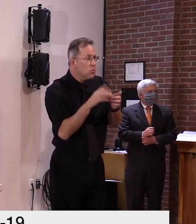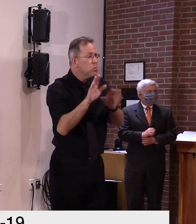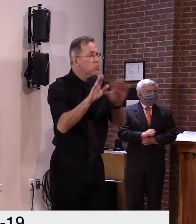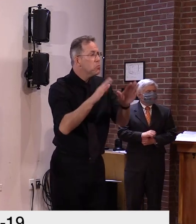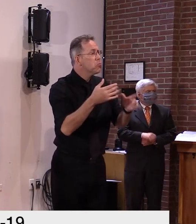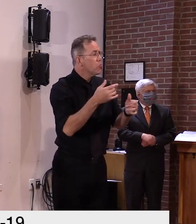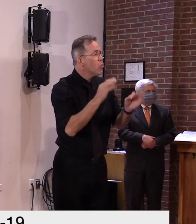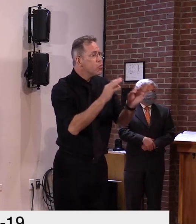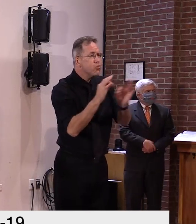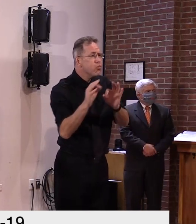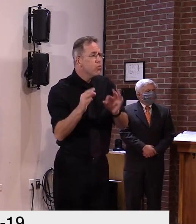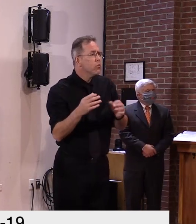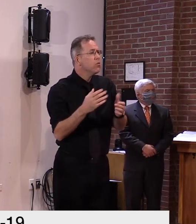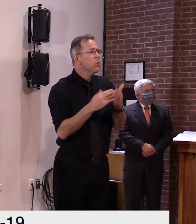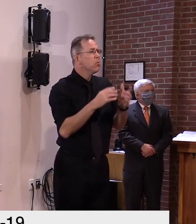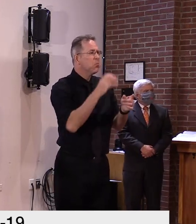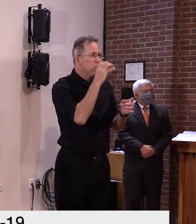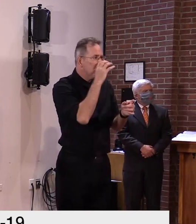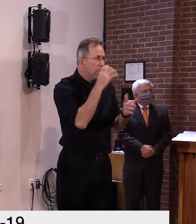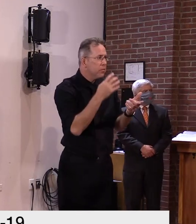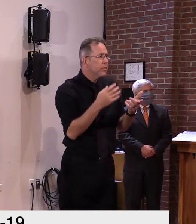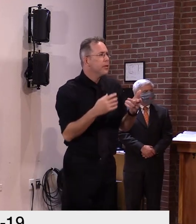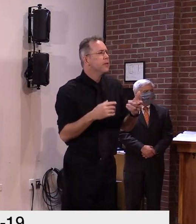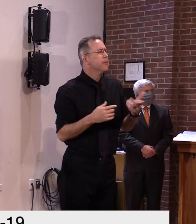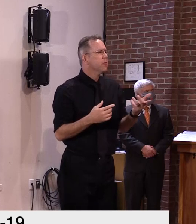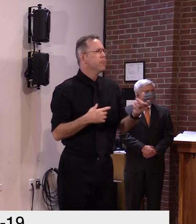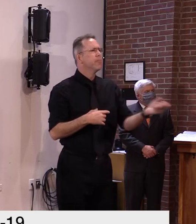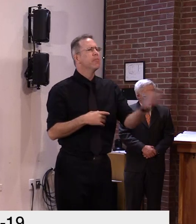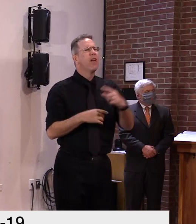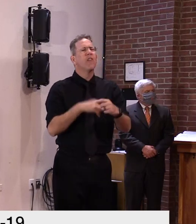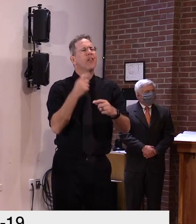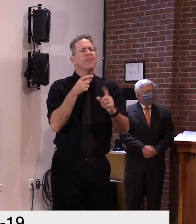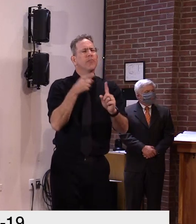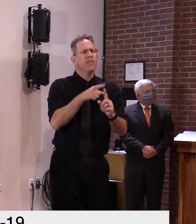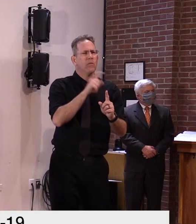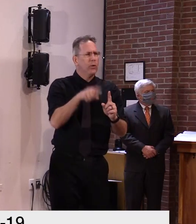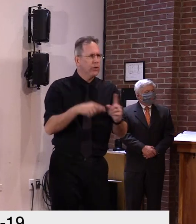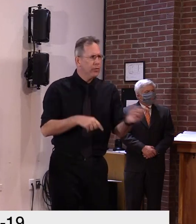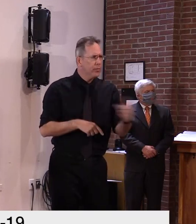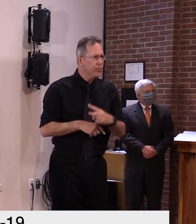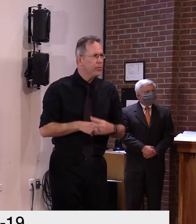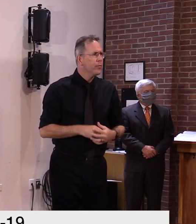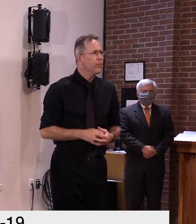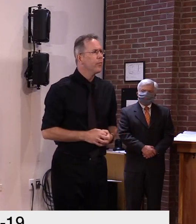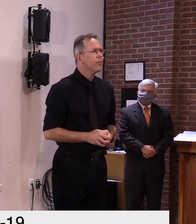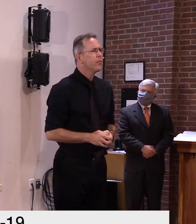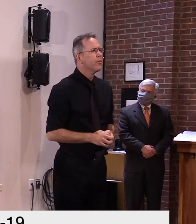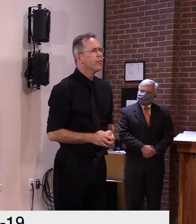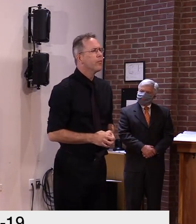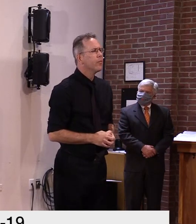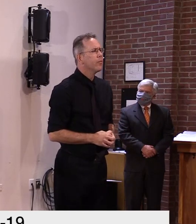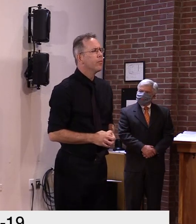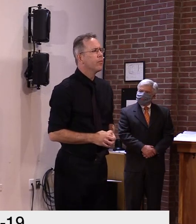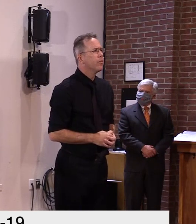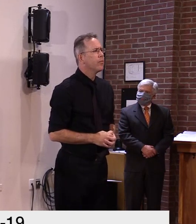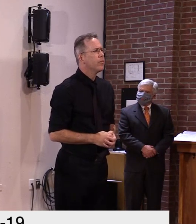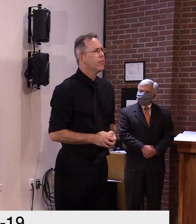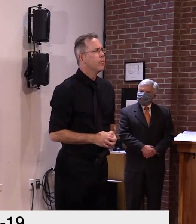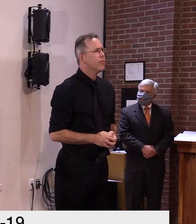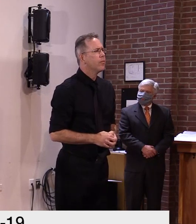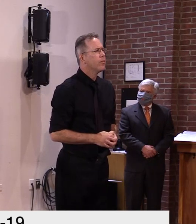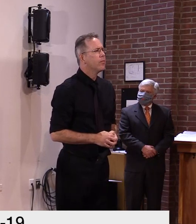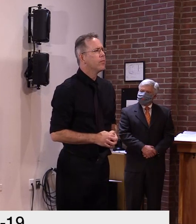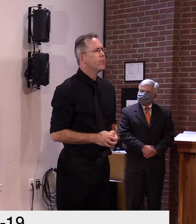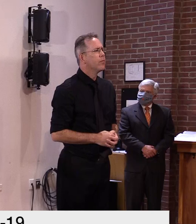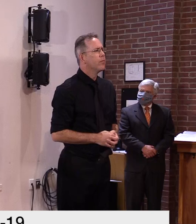just a slightly different topic. I'm curious if you've gotten a chance to fill out the NAACP's candidate report card. I know that was